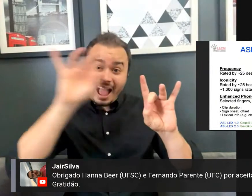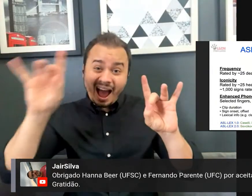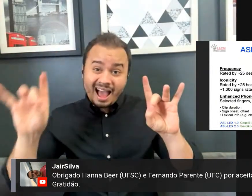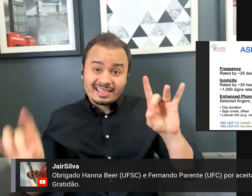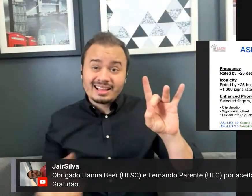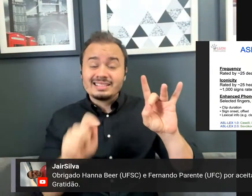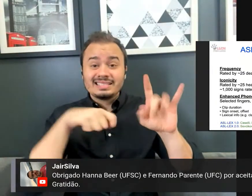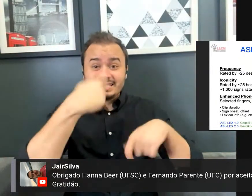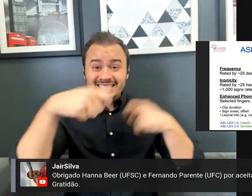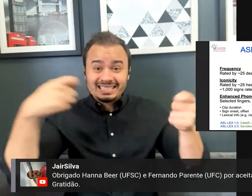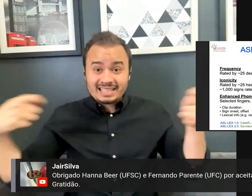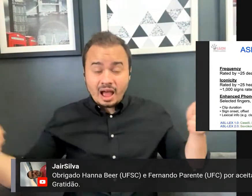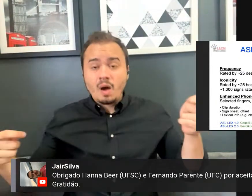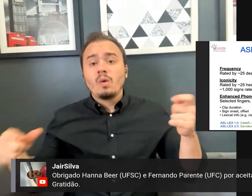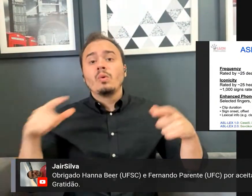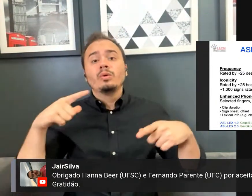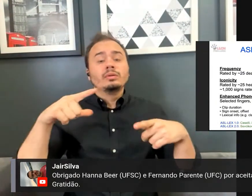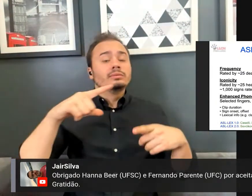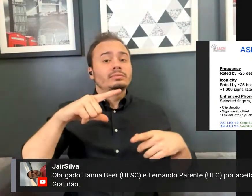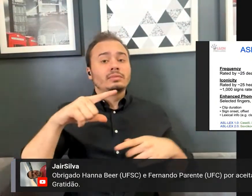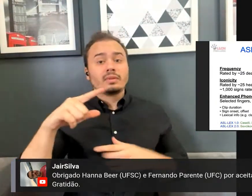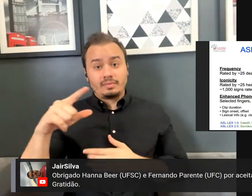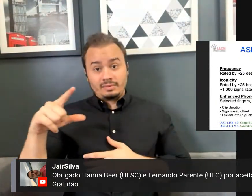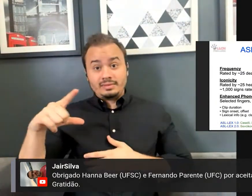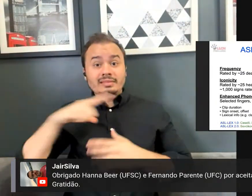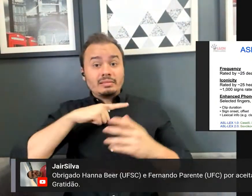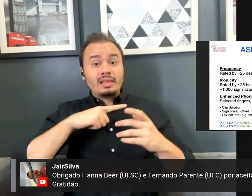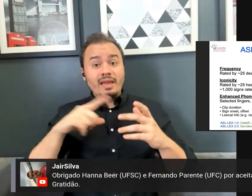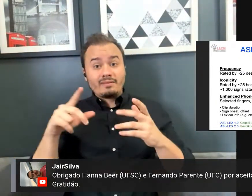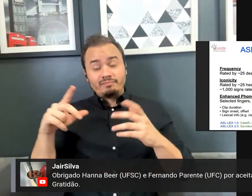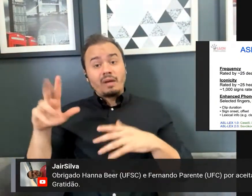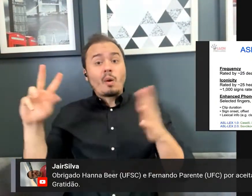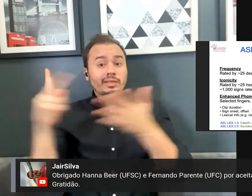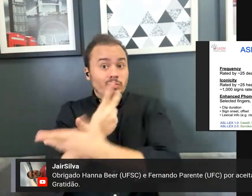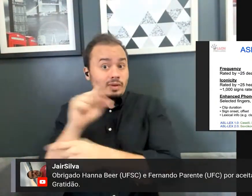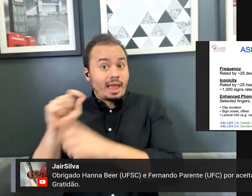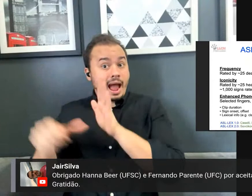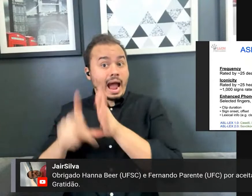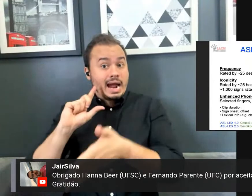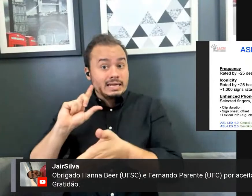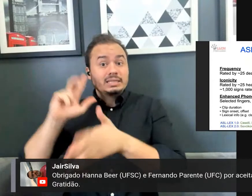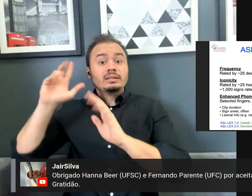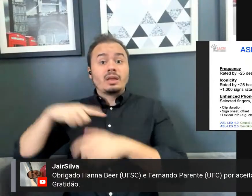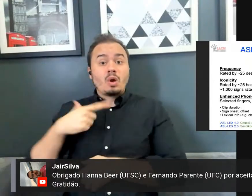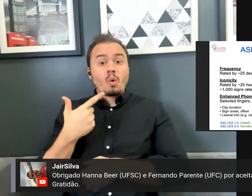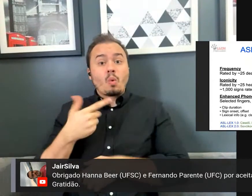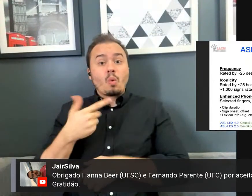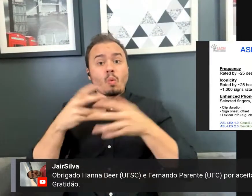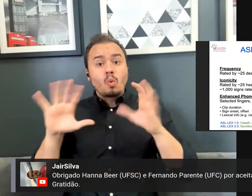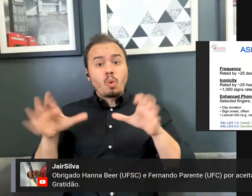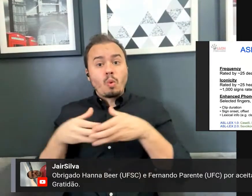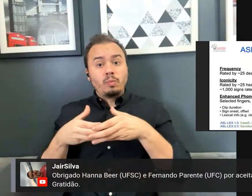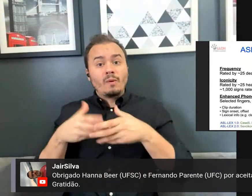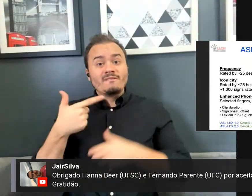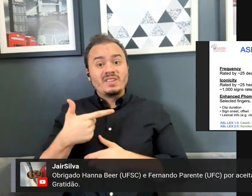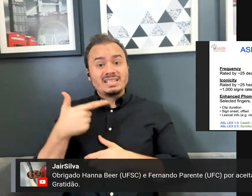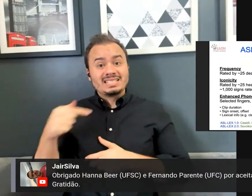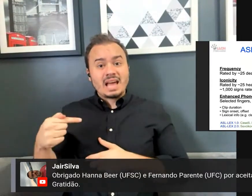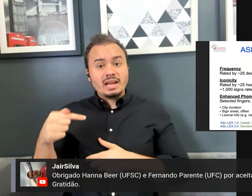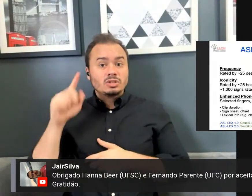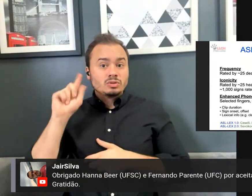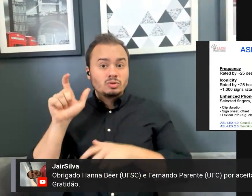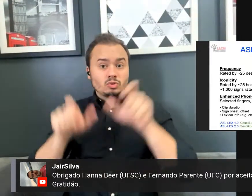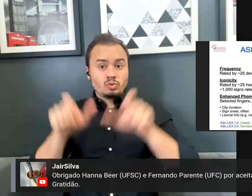deaf signers for frequency on a scale of 1 to 7. The nodes in the visualization for this